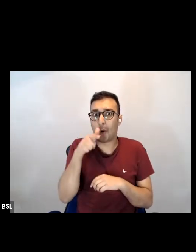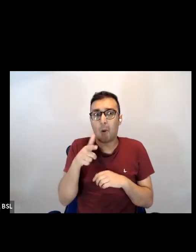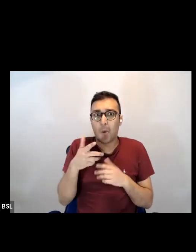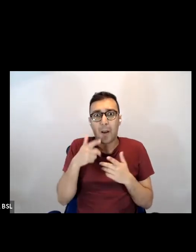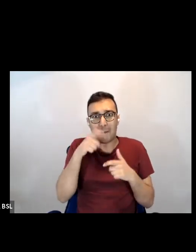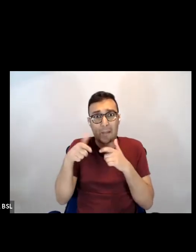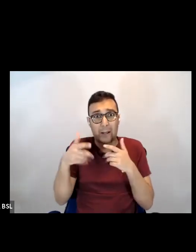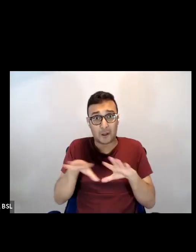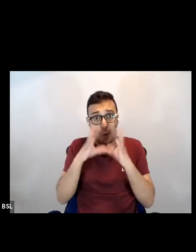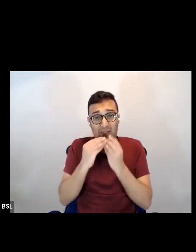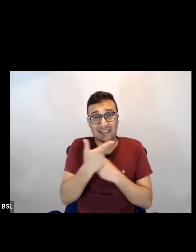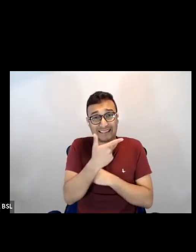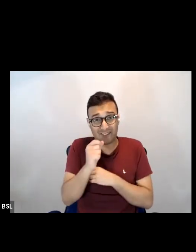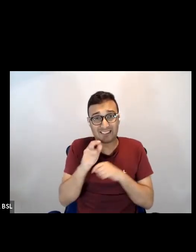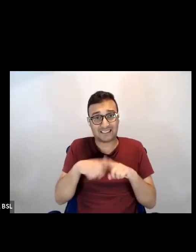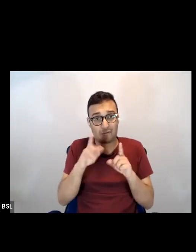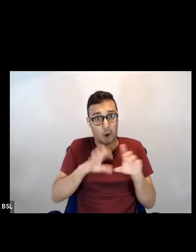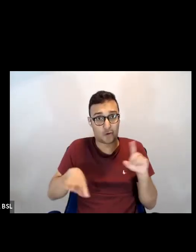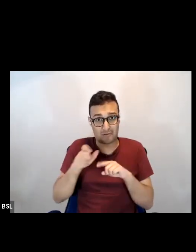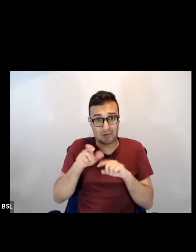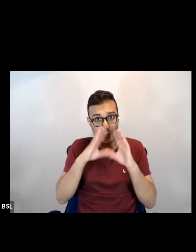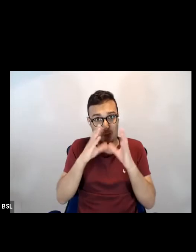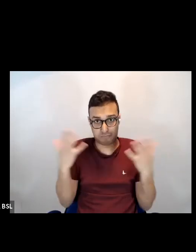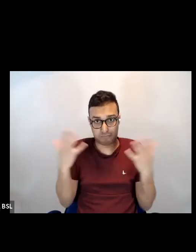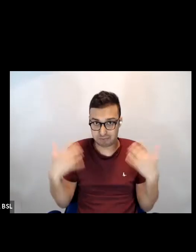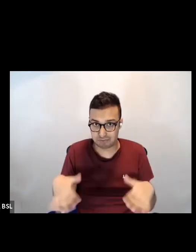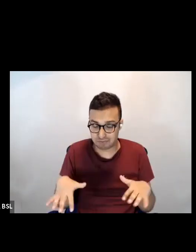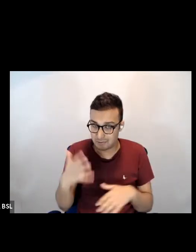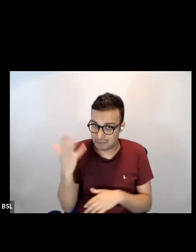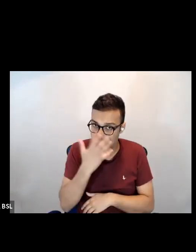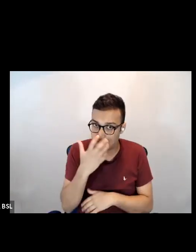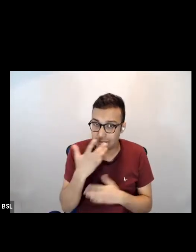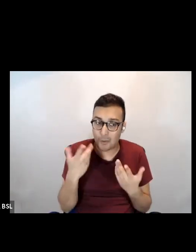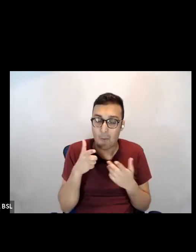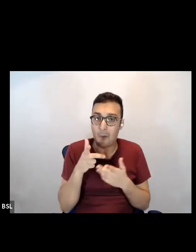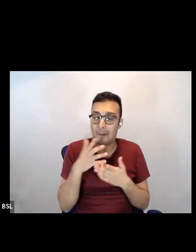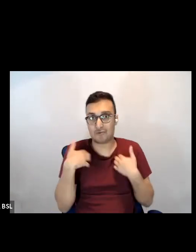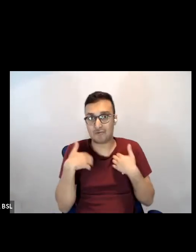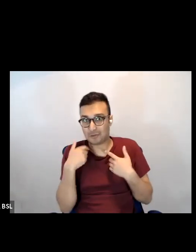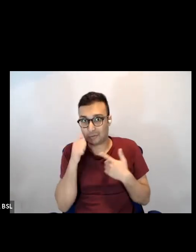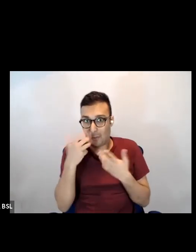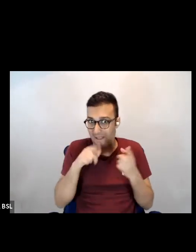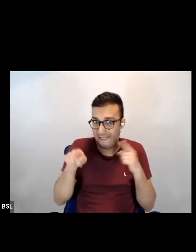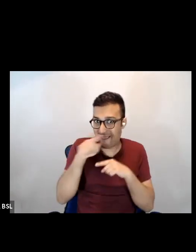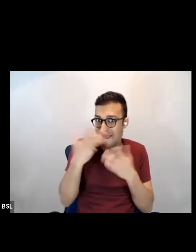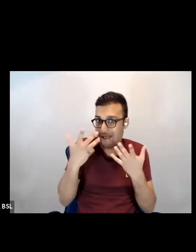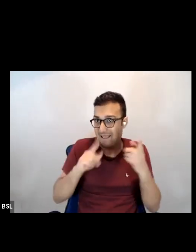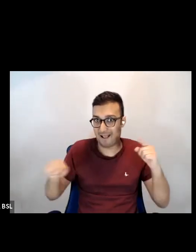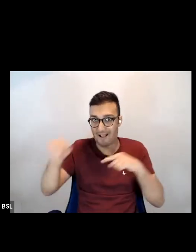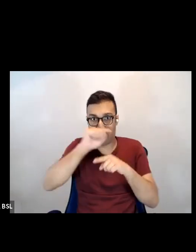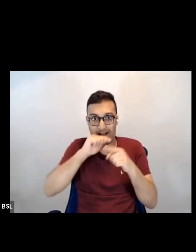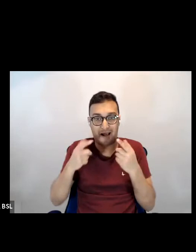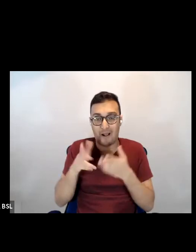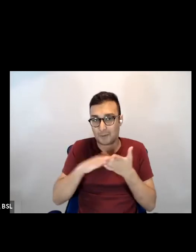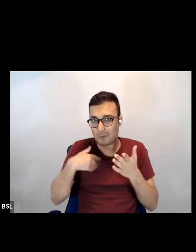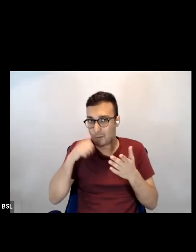amazingly, 70 countries around the world. So it'd be brilliant to hear a little bit about where you are, just so that then we can talk maybe a little bit more specifically